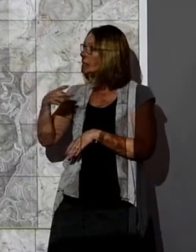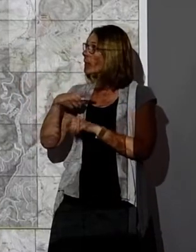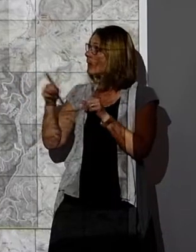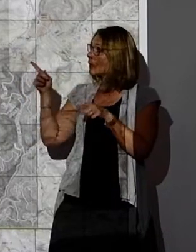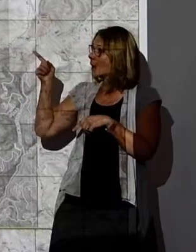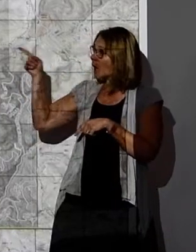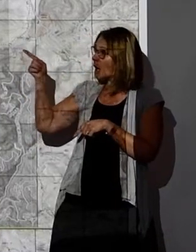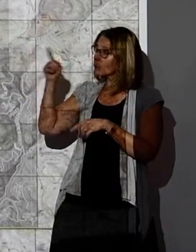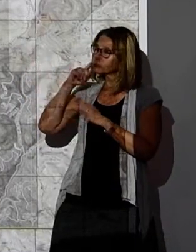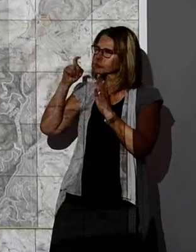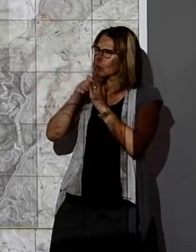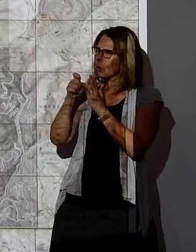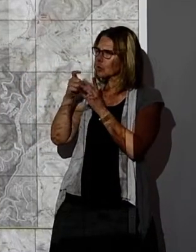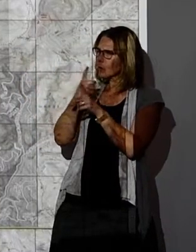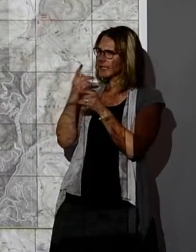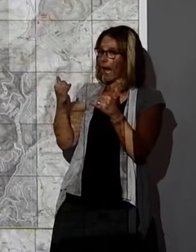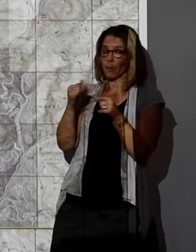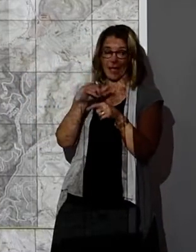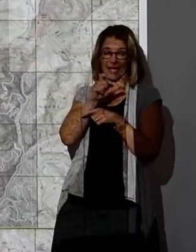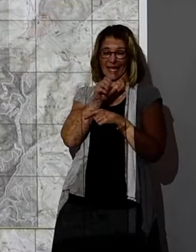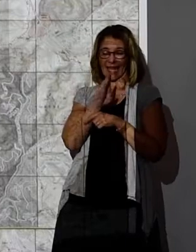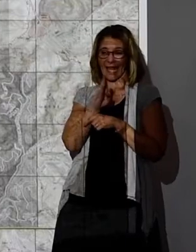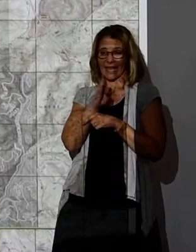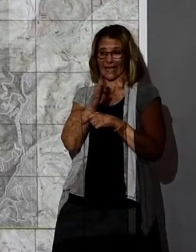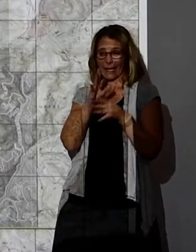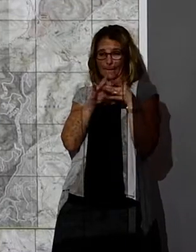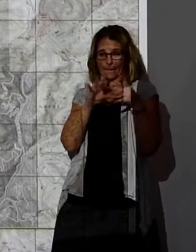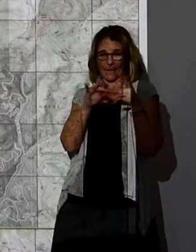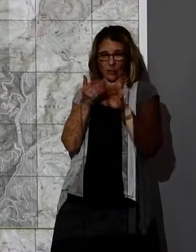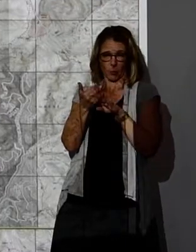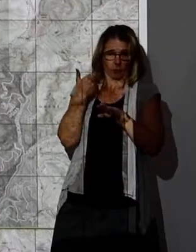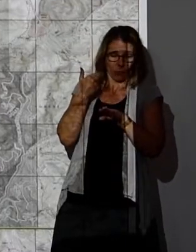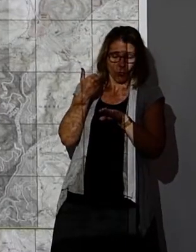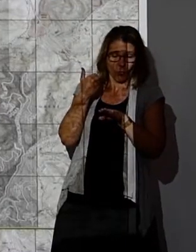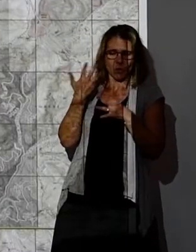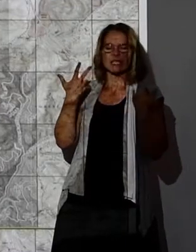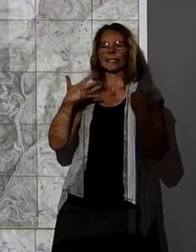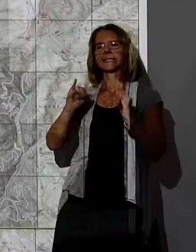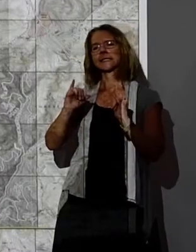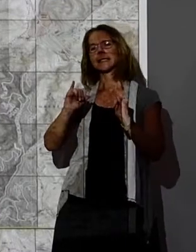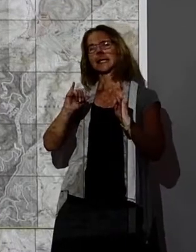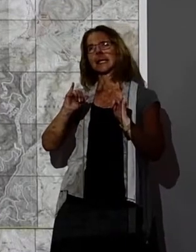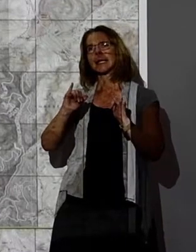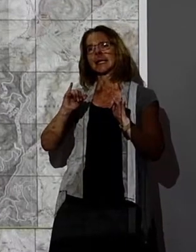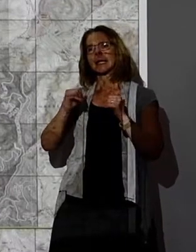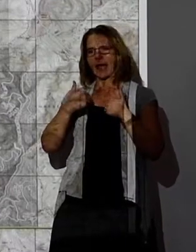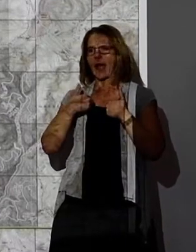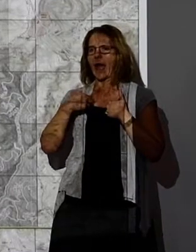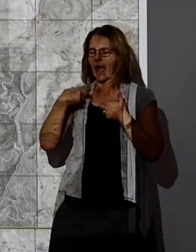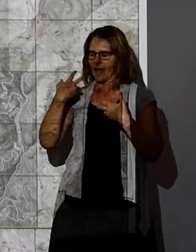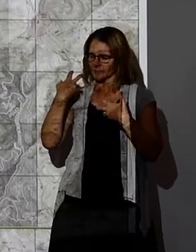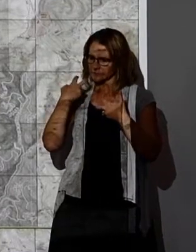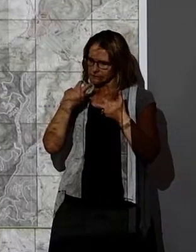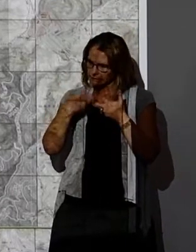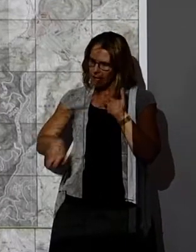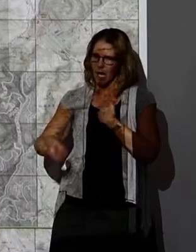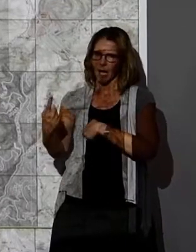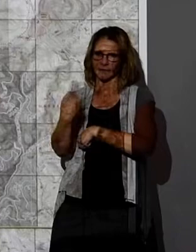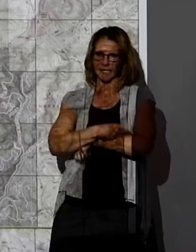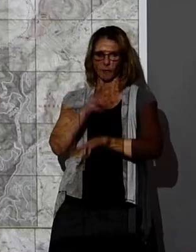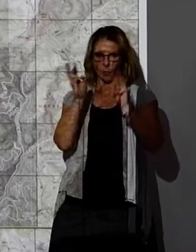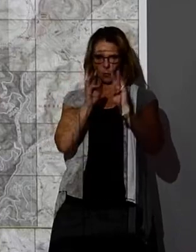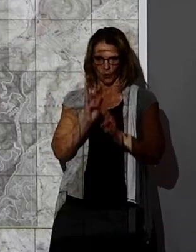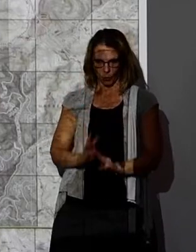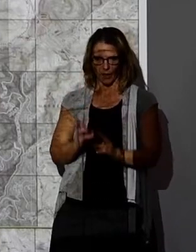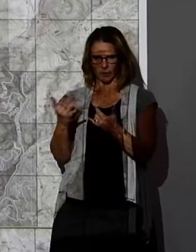kind of what we're seeing. But as Caleb said earlier, we're still going to have a rough day with weather. Hopefully not as bad